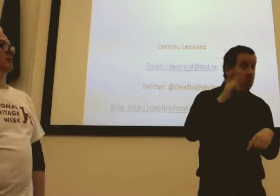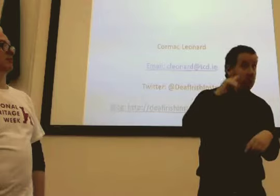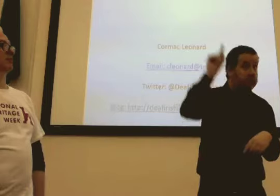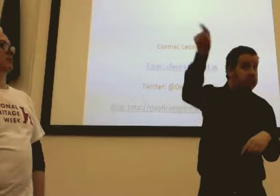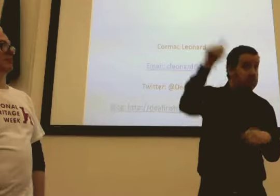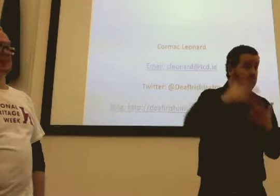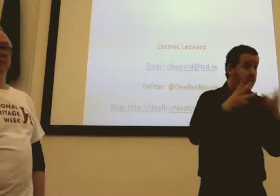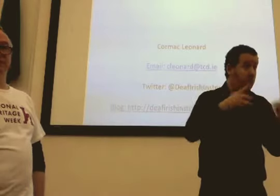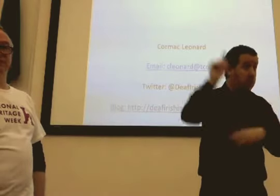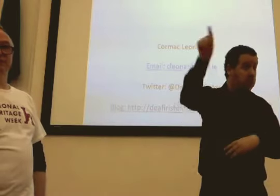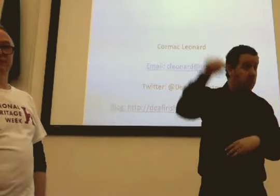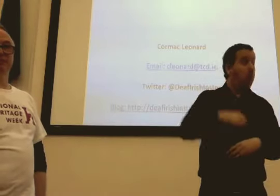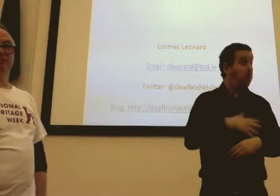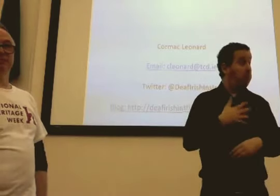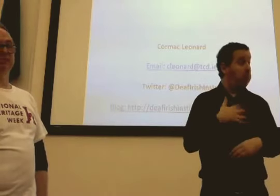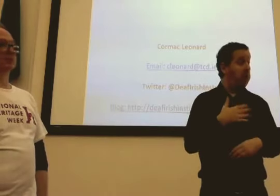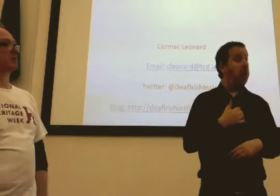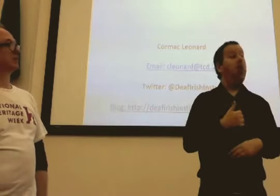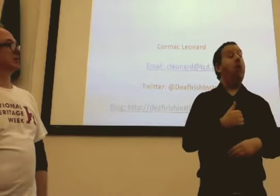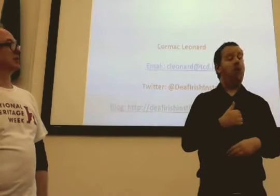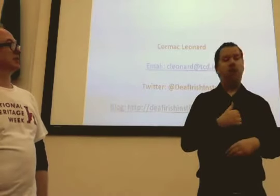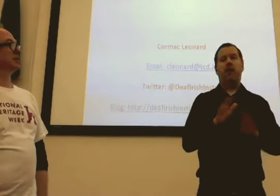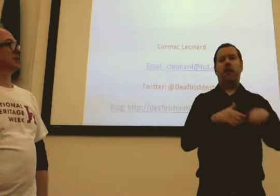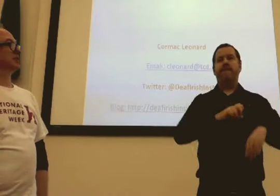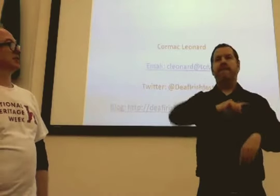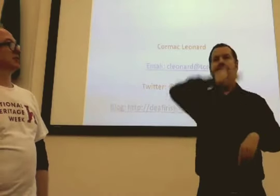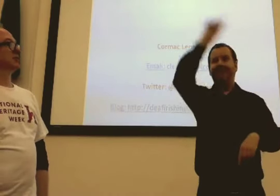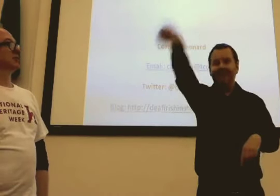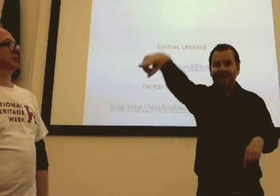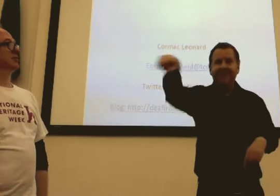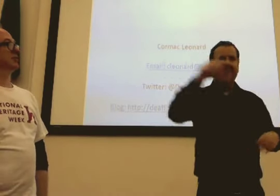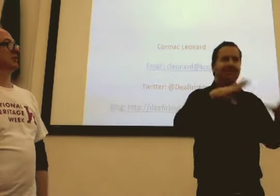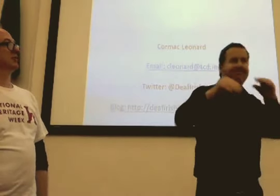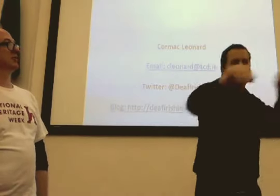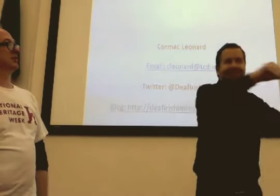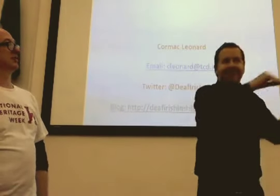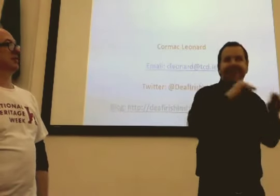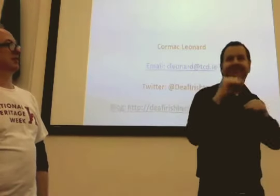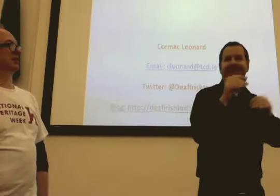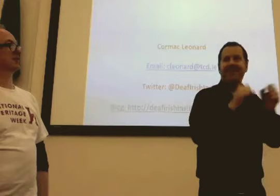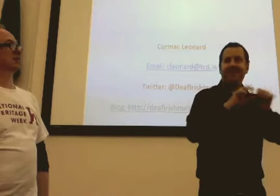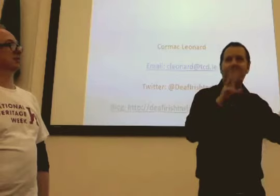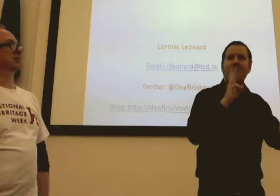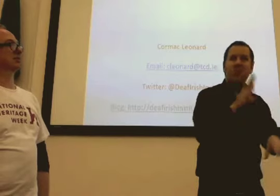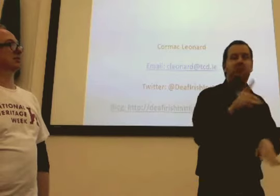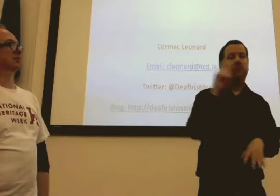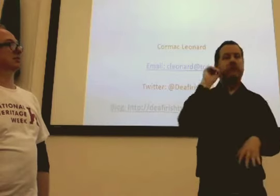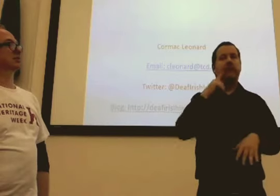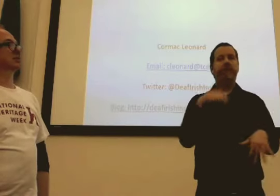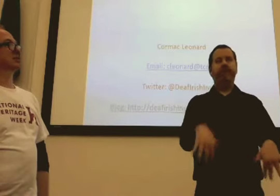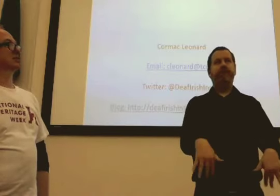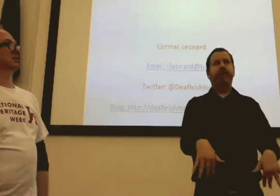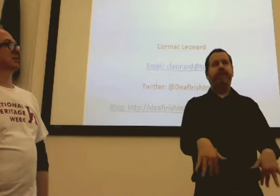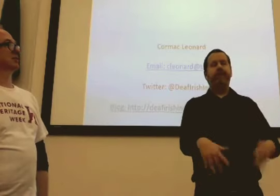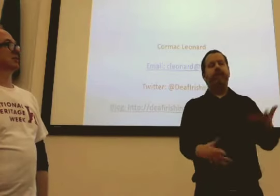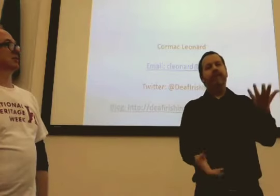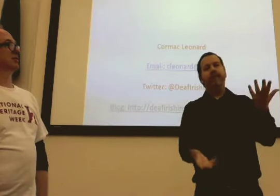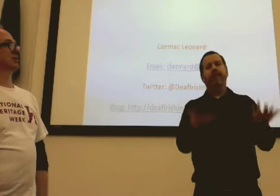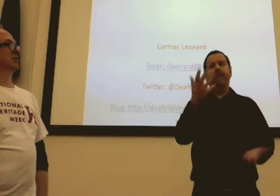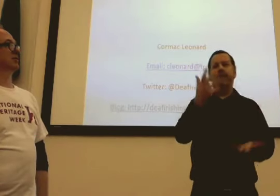they'd be able to discuss amongst themselves if they were hearing from word of mouth those jobs available, and then would leave. But for deaf people, maybe they weren't getting